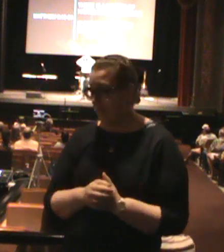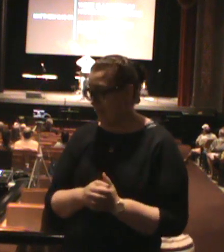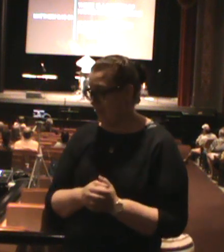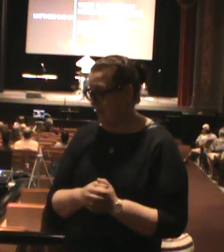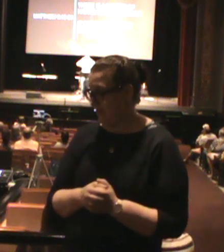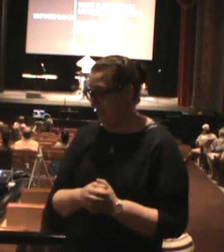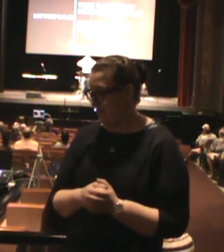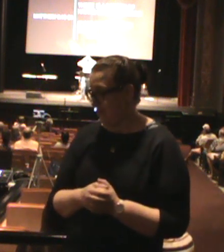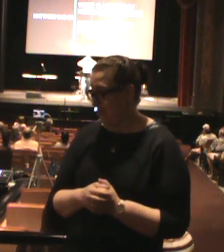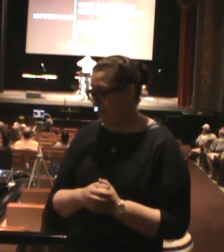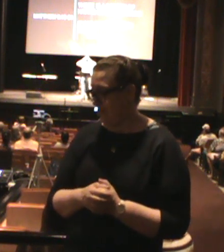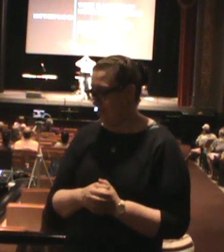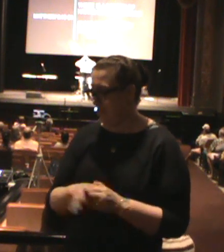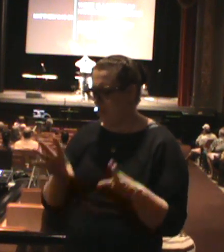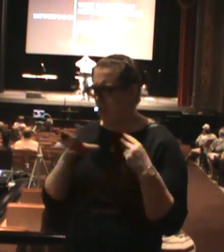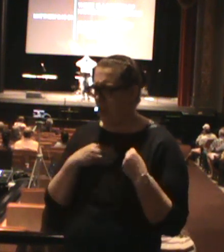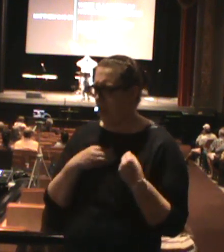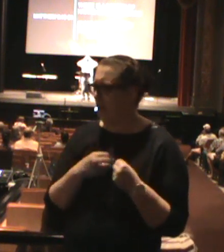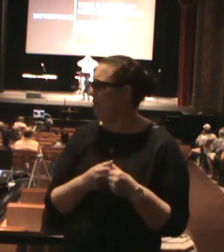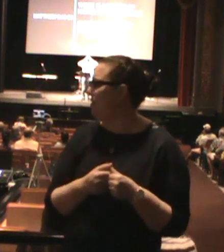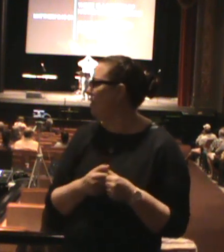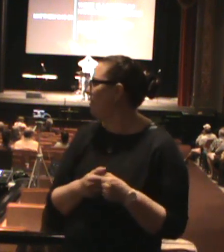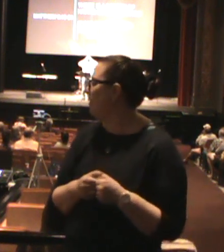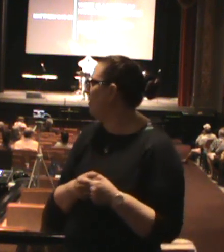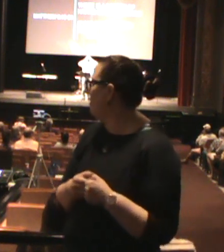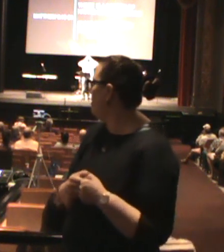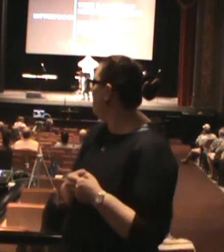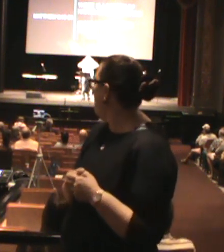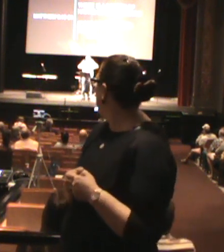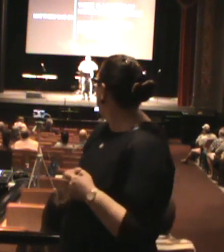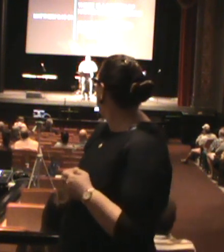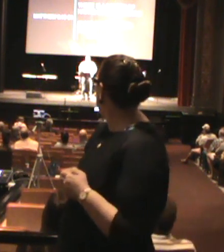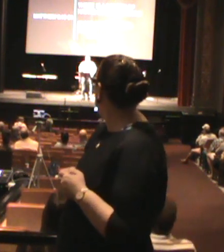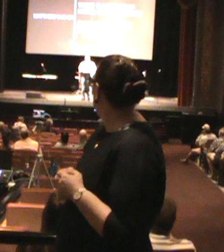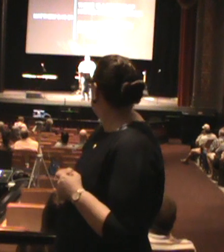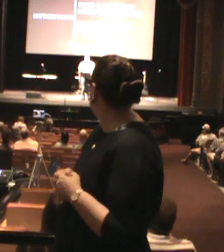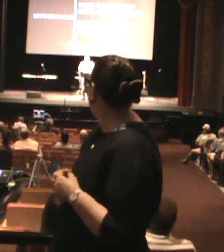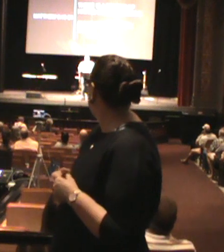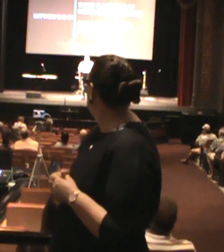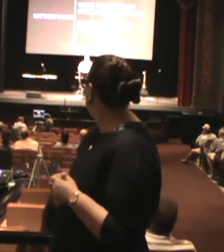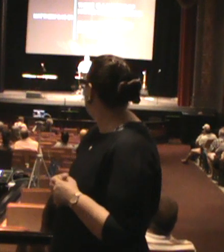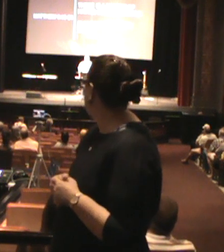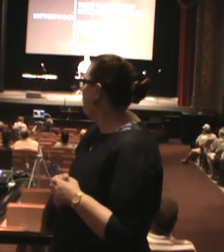those But it was what do they call those things? You look at binocular, whatever, at the eye doctor.